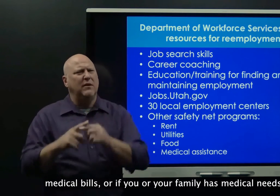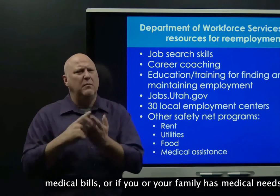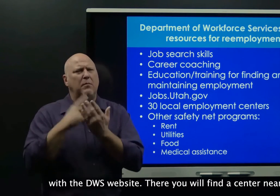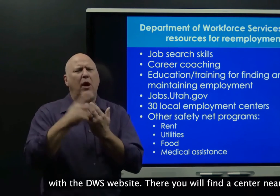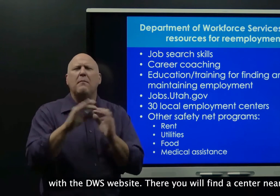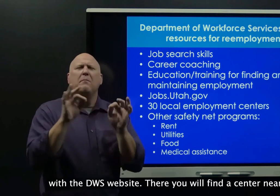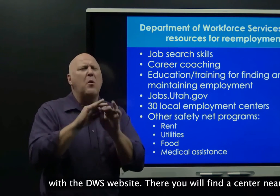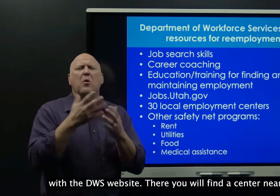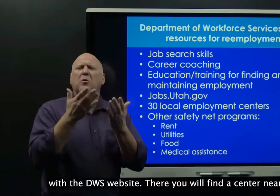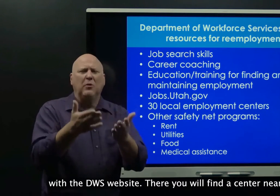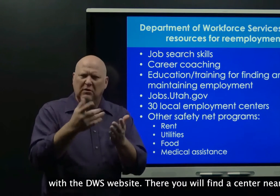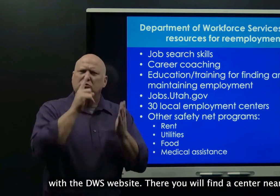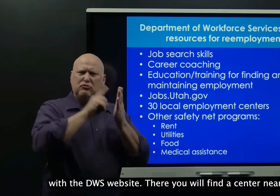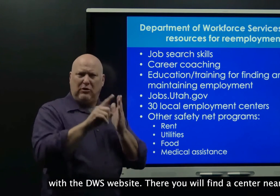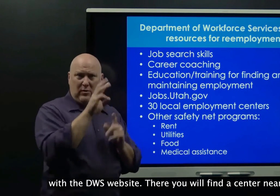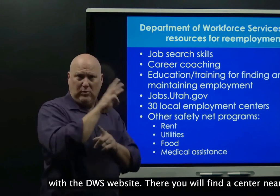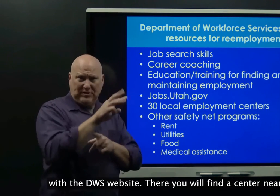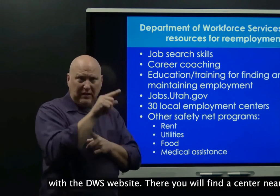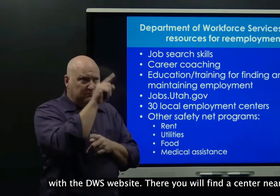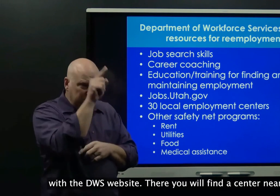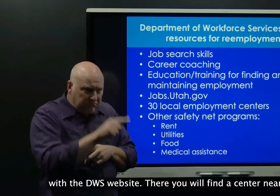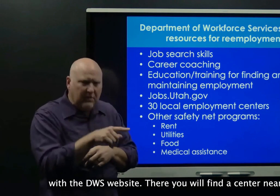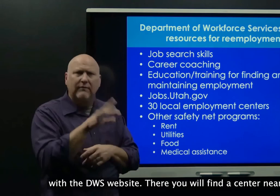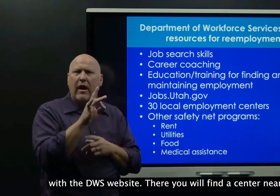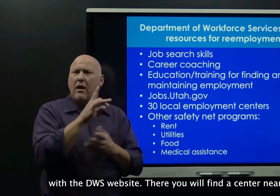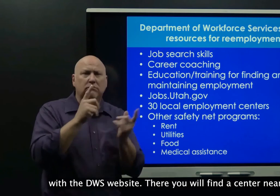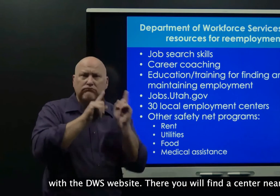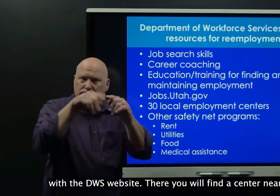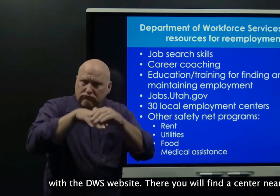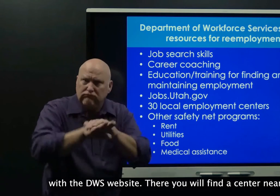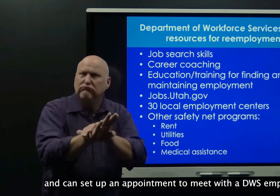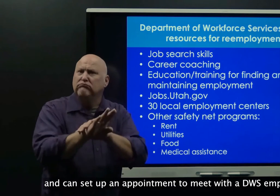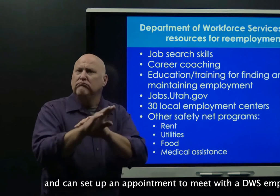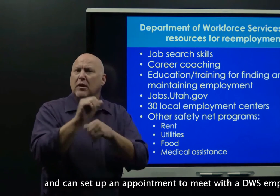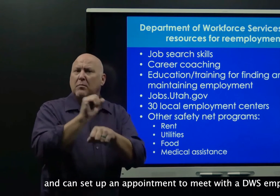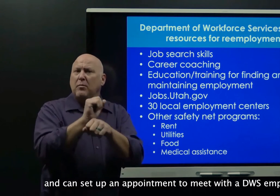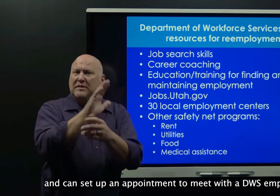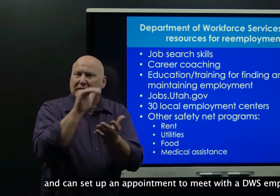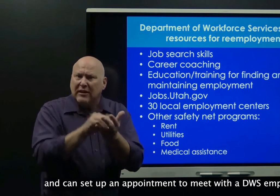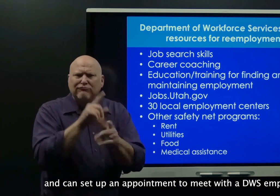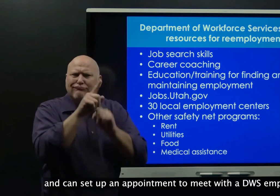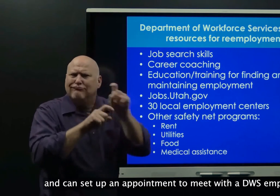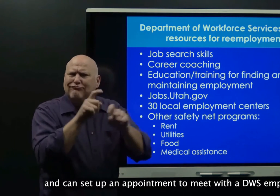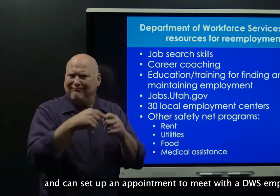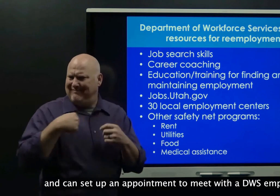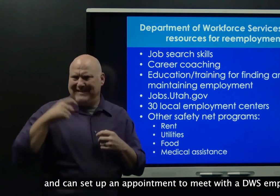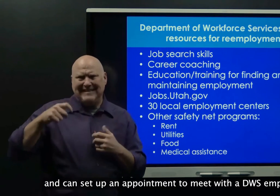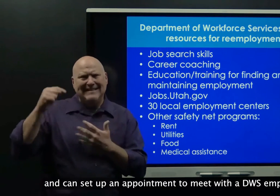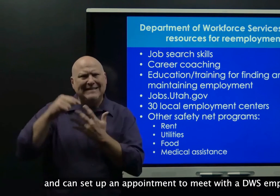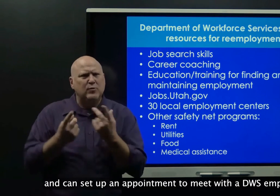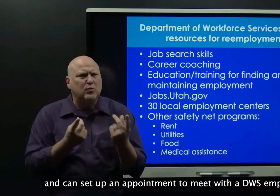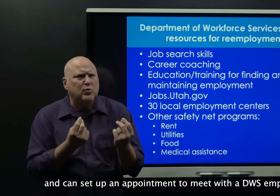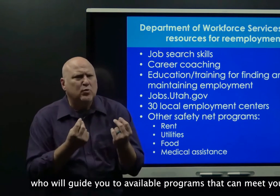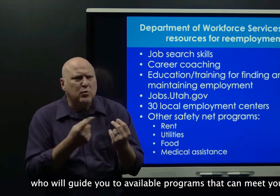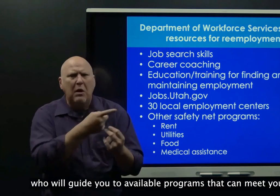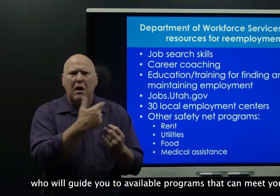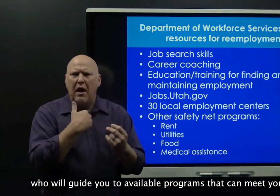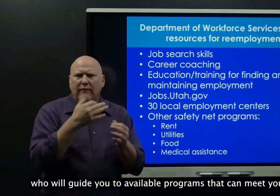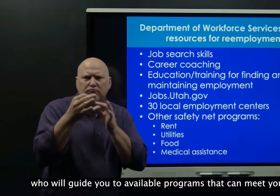with the DWS website. There you will find a center near you and can set up an appointment to meet with a DWS employee who will guide you to